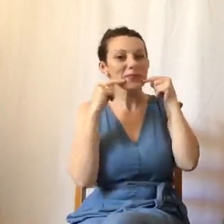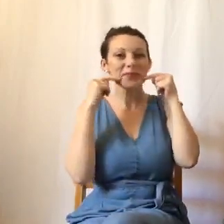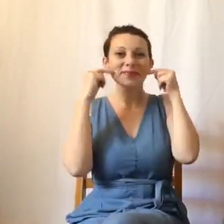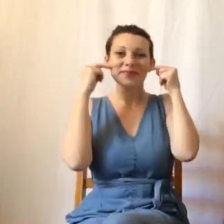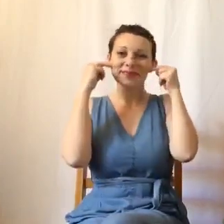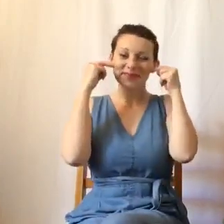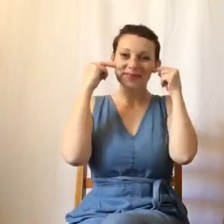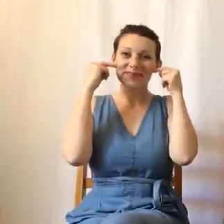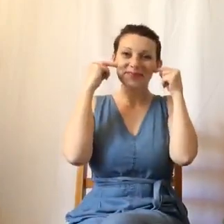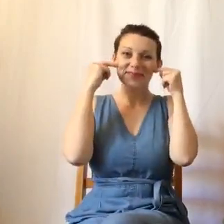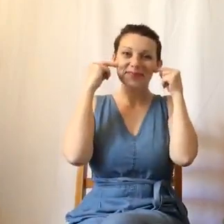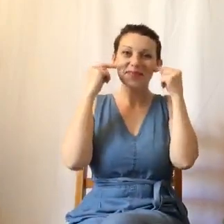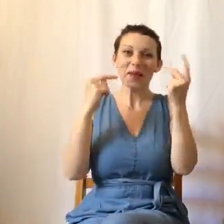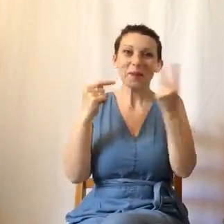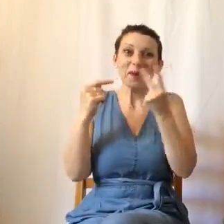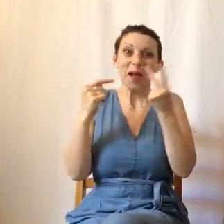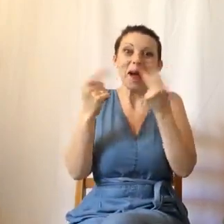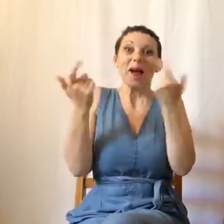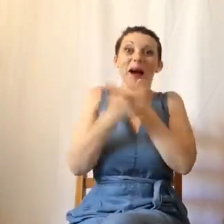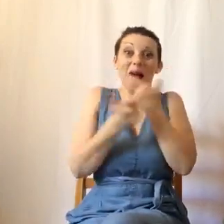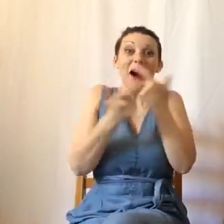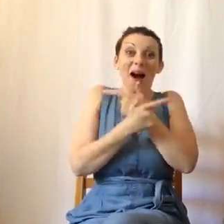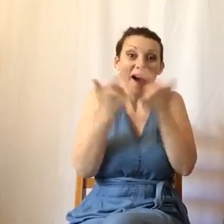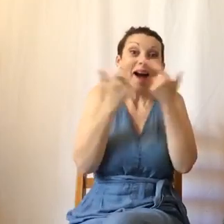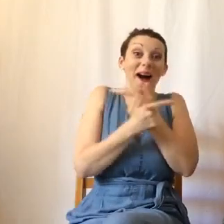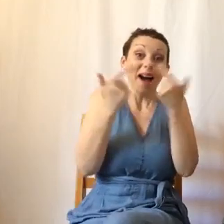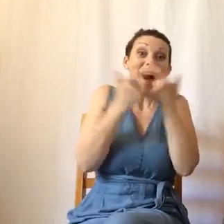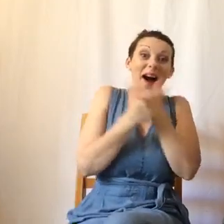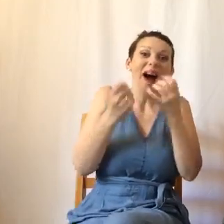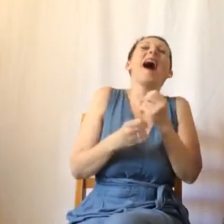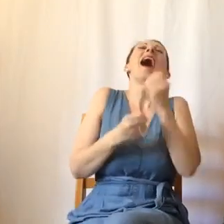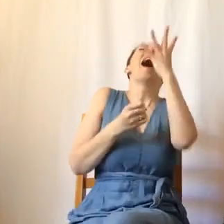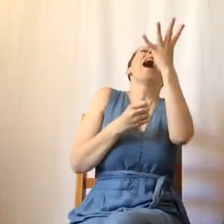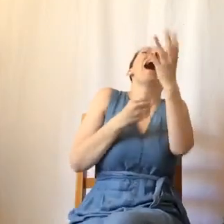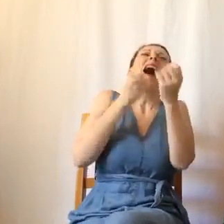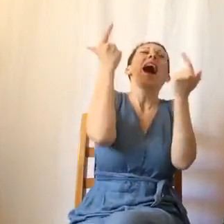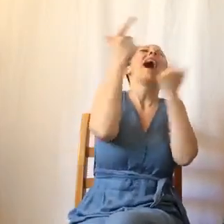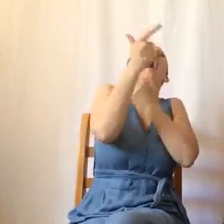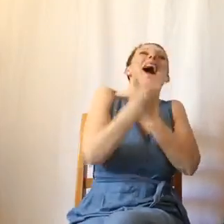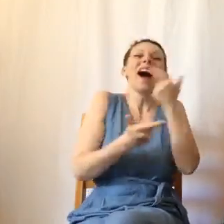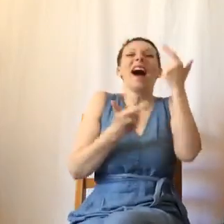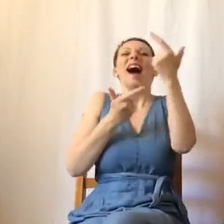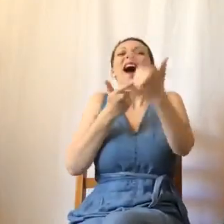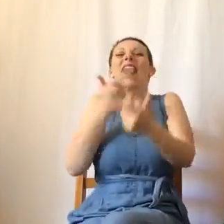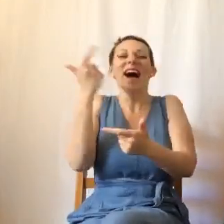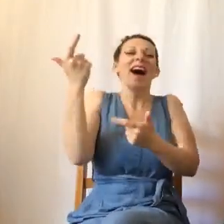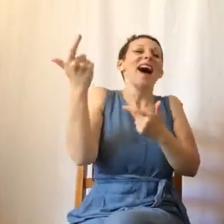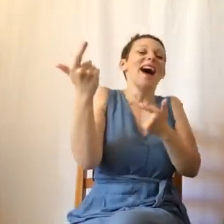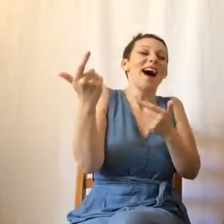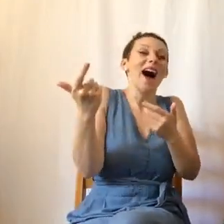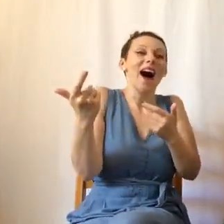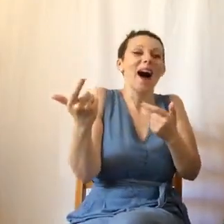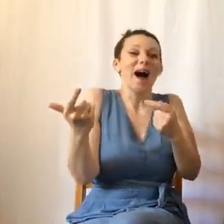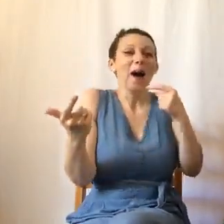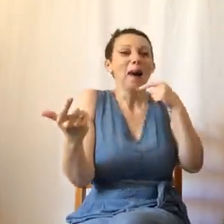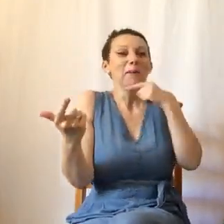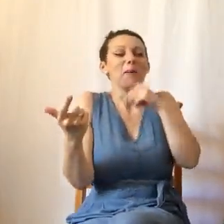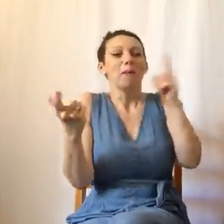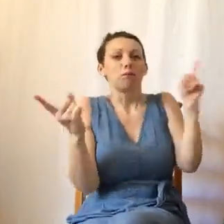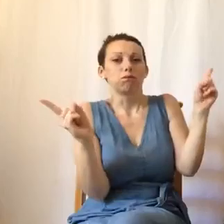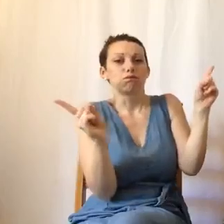Their smiles turned into laughter, their laughter into shrieks. The boy leaned into Woblin, tears